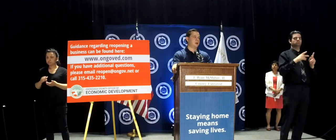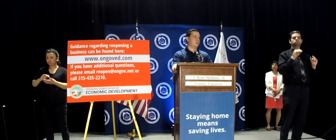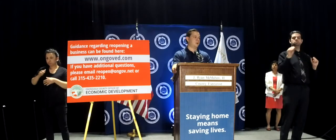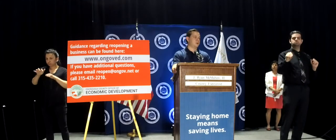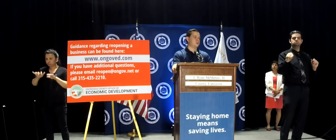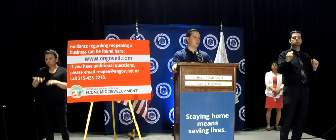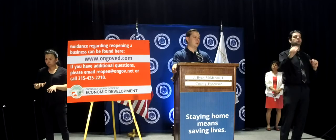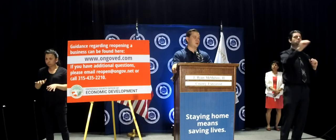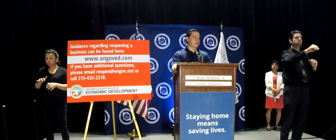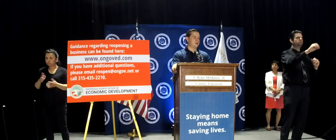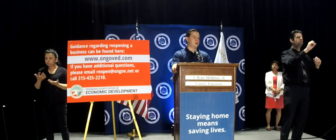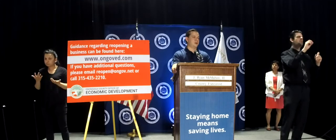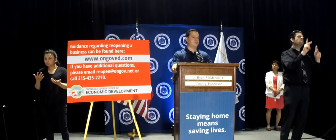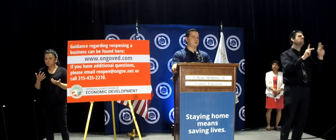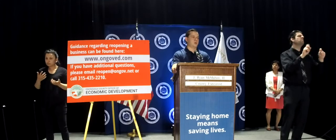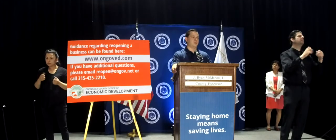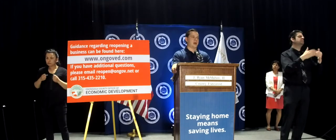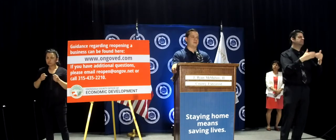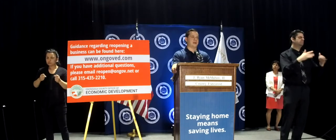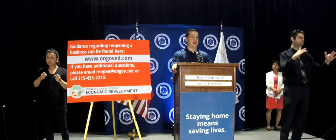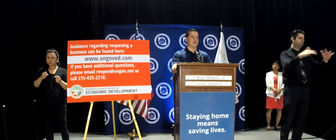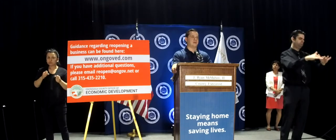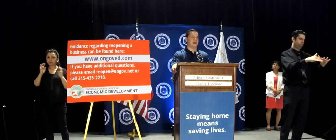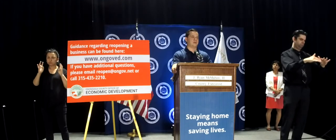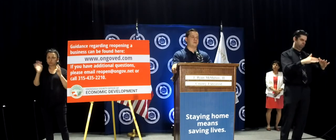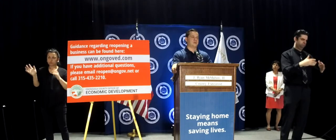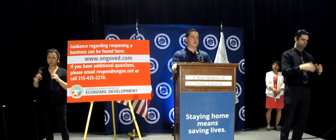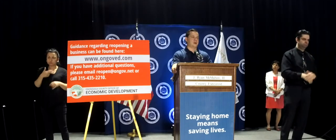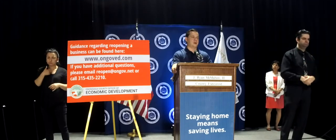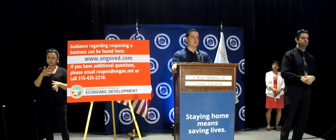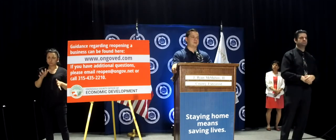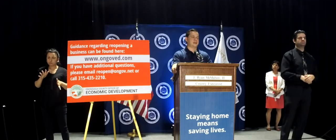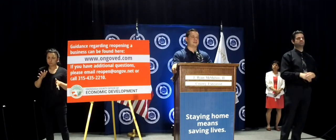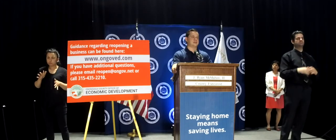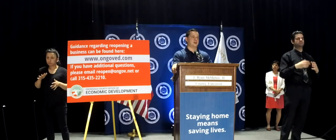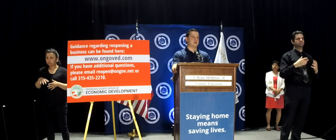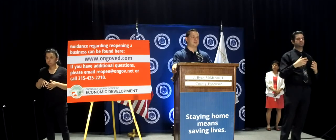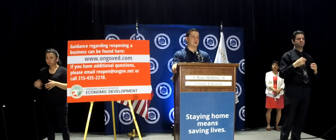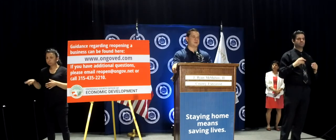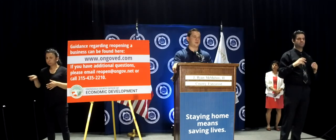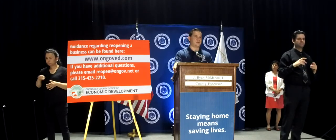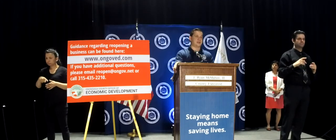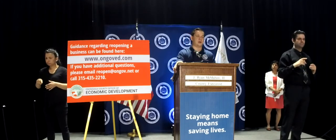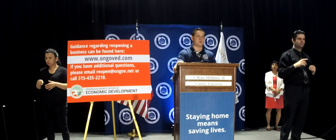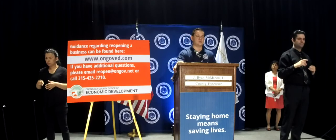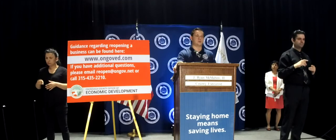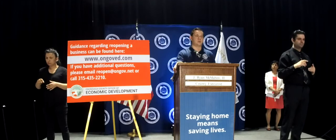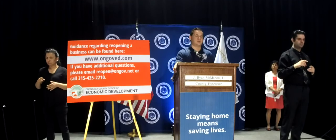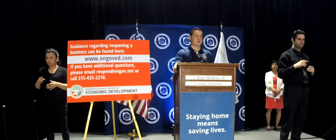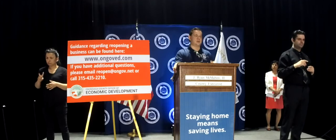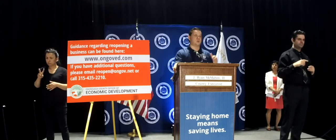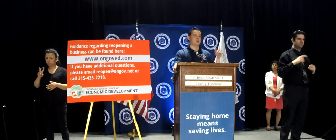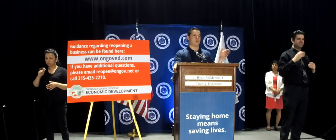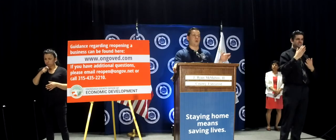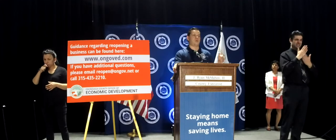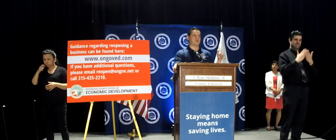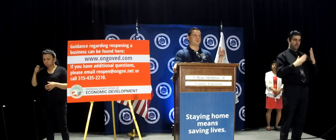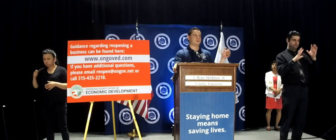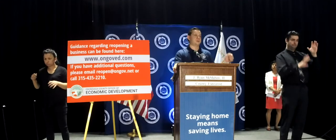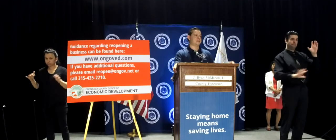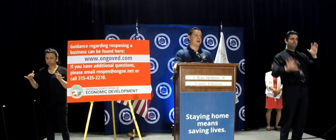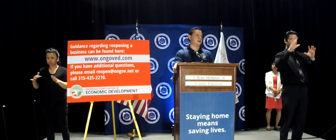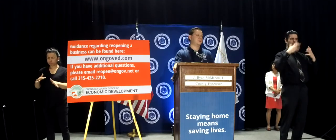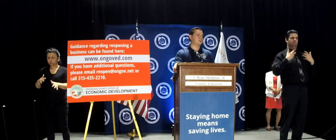city, but also into areas where we haven't gotten a lot of testing done. So our southern towns, as we'll go